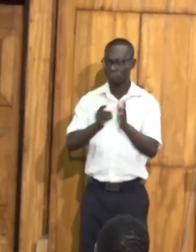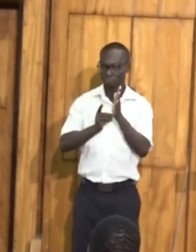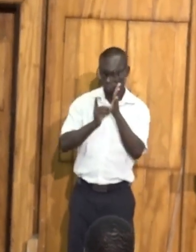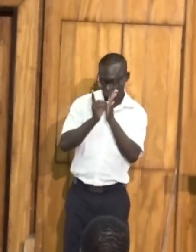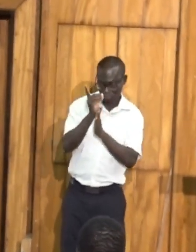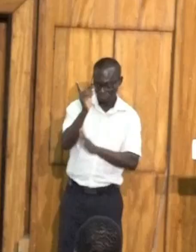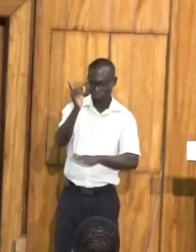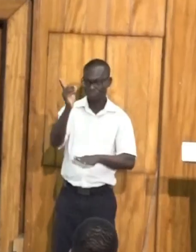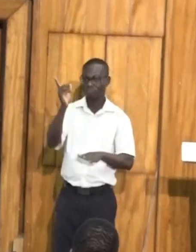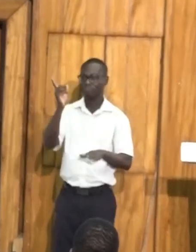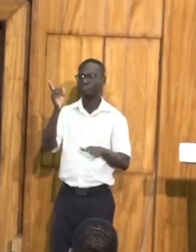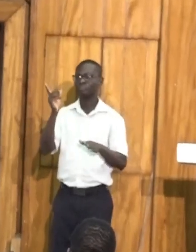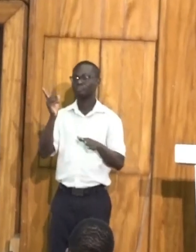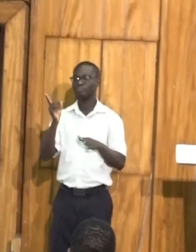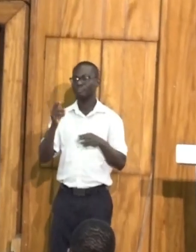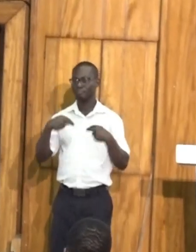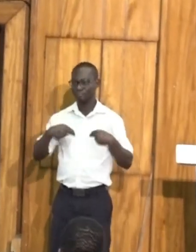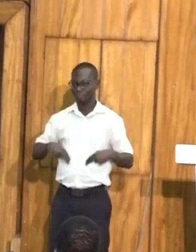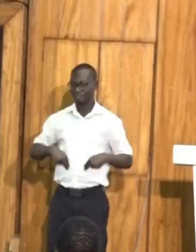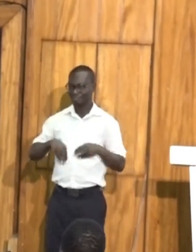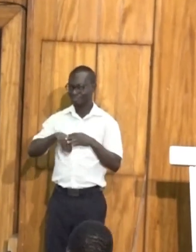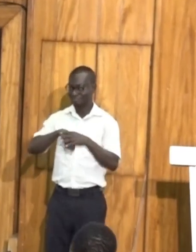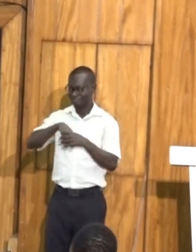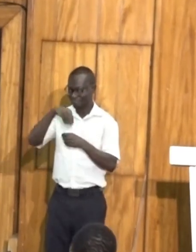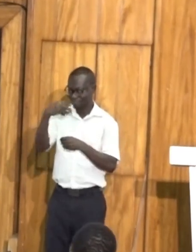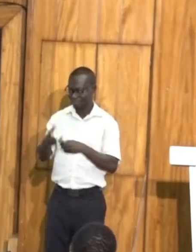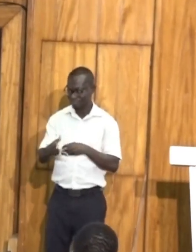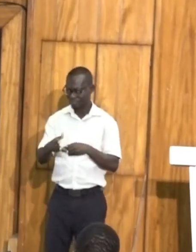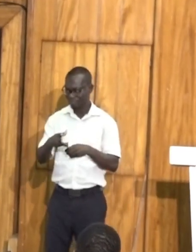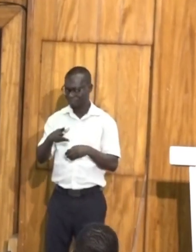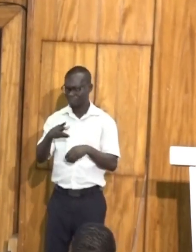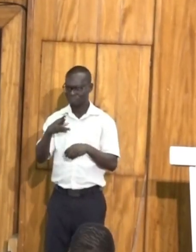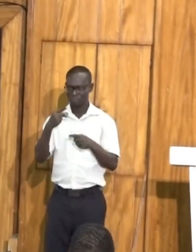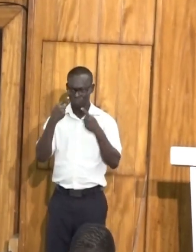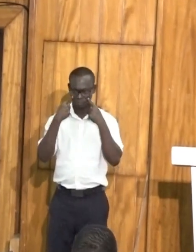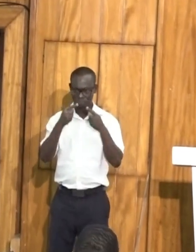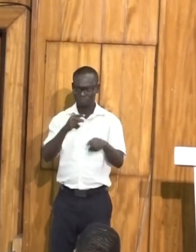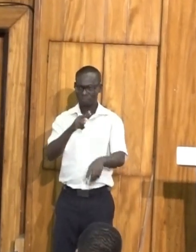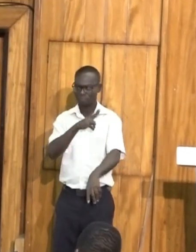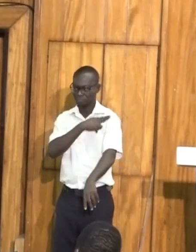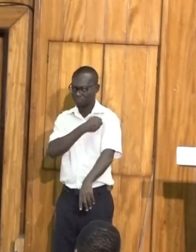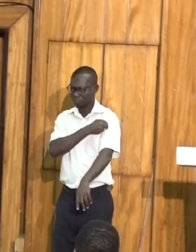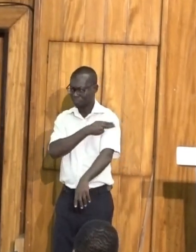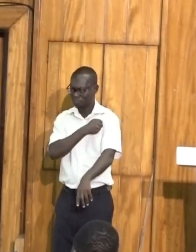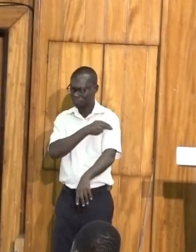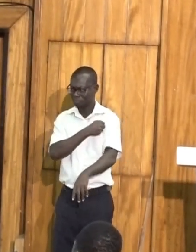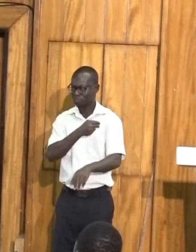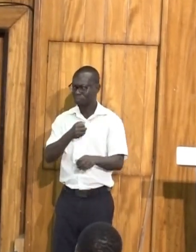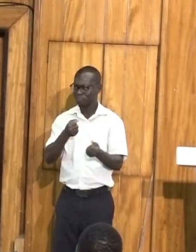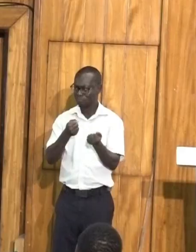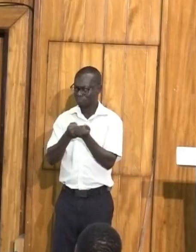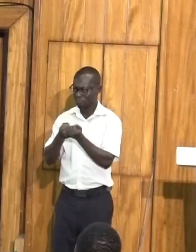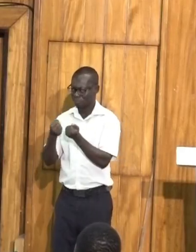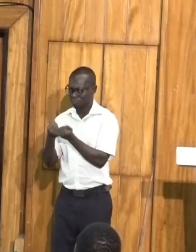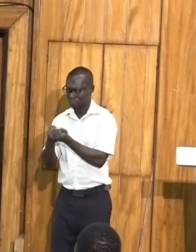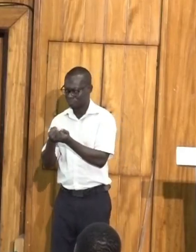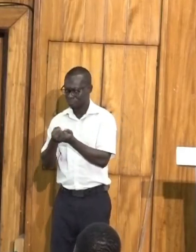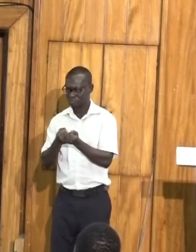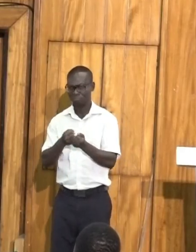typical example. Some of the data that we've seen in facilities where children are not suppressing as part of the T95, the